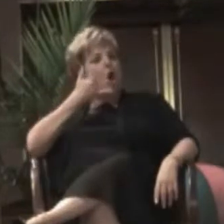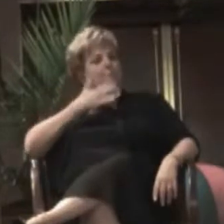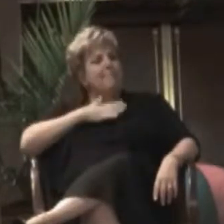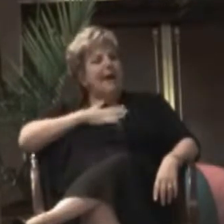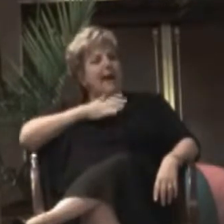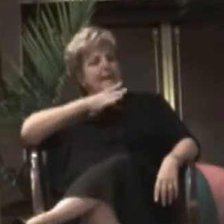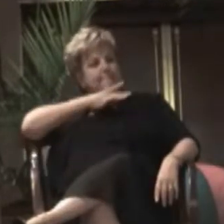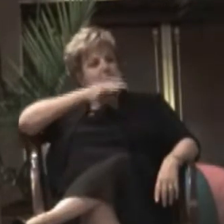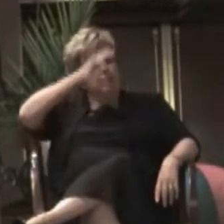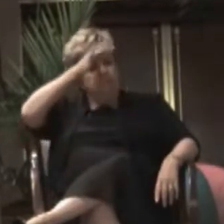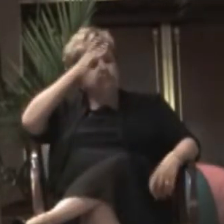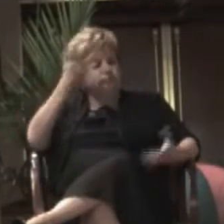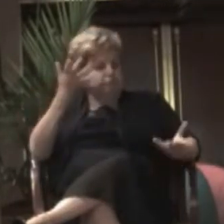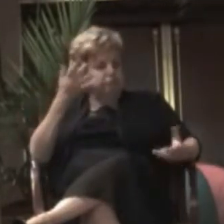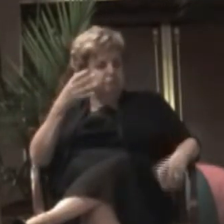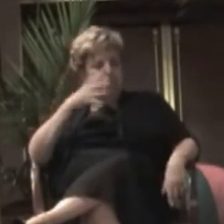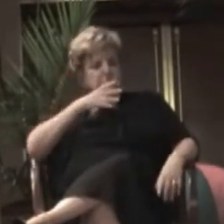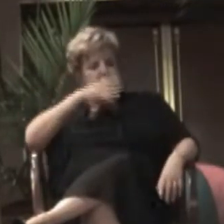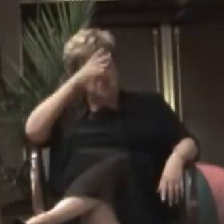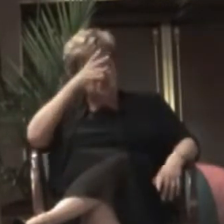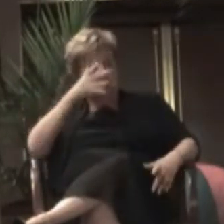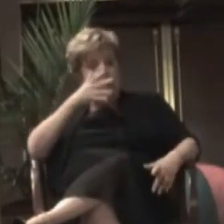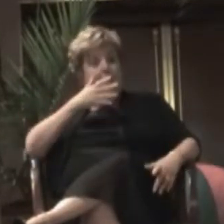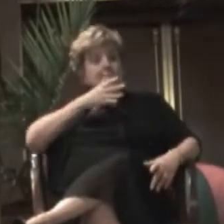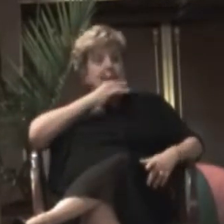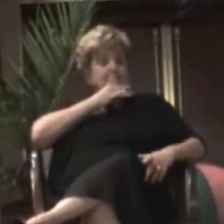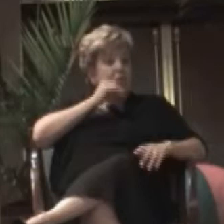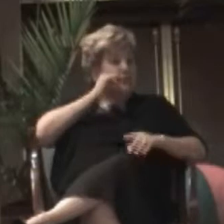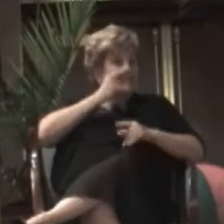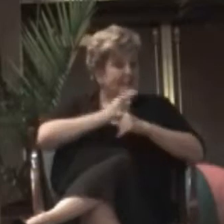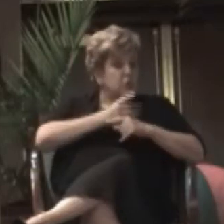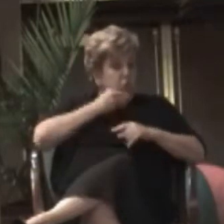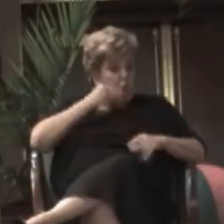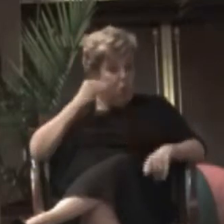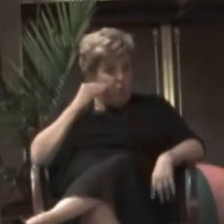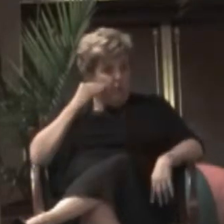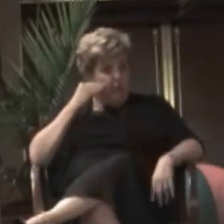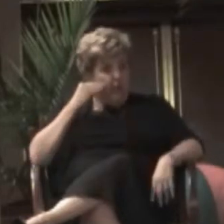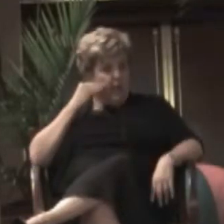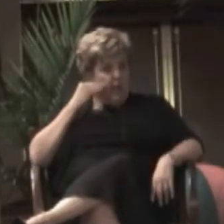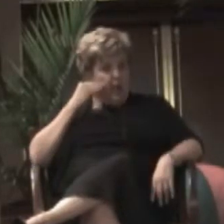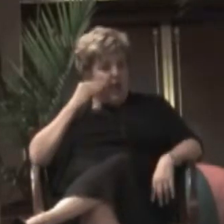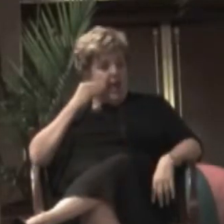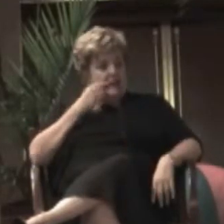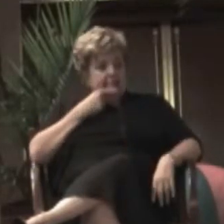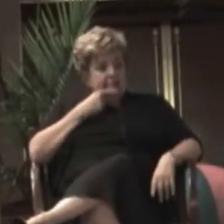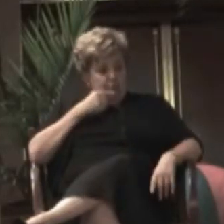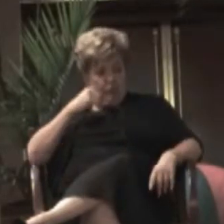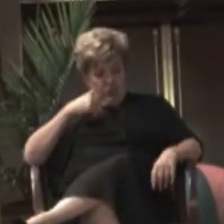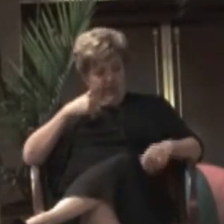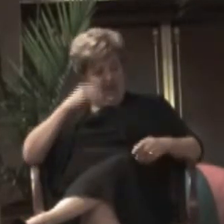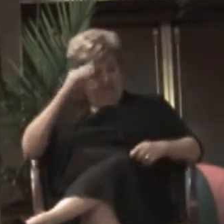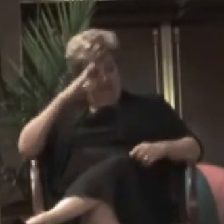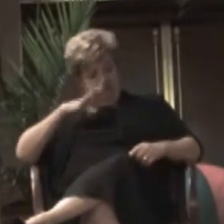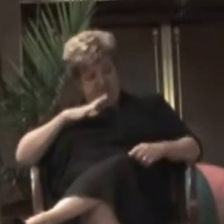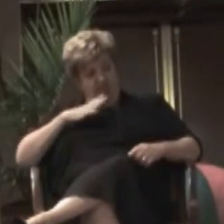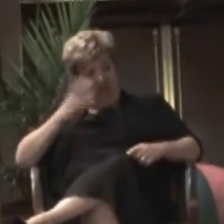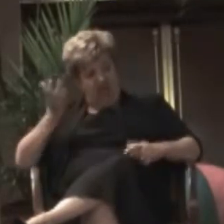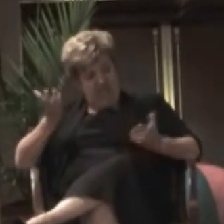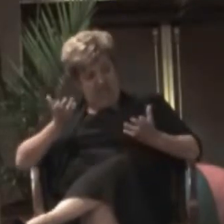were at home. He got him on the phone and told him, "You got a guy up here in a lot of trouble. If you want to try to do anything with him, you better come on,"